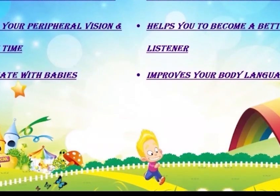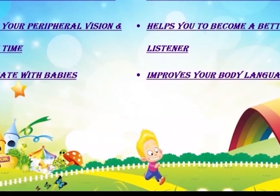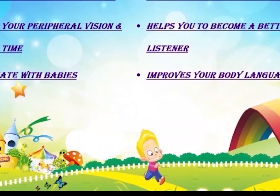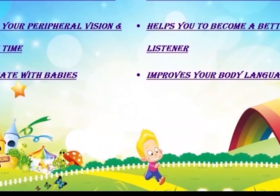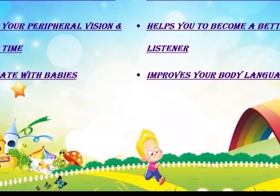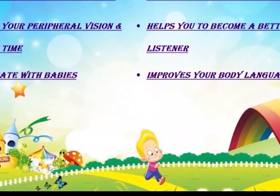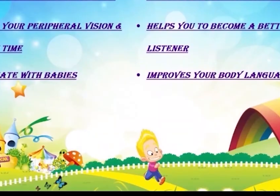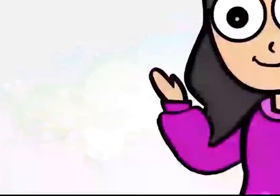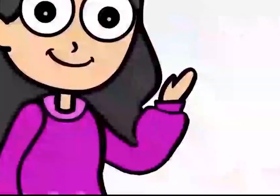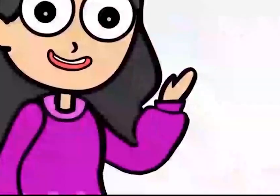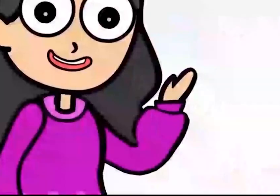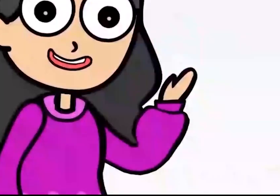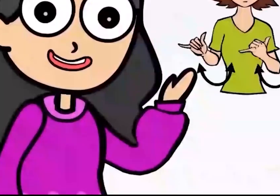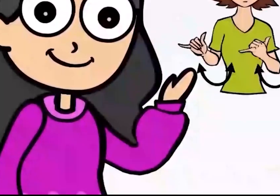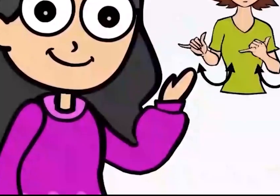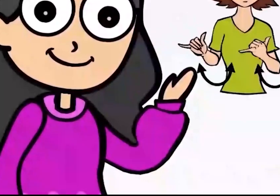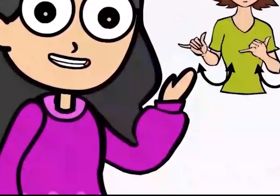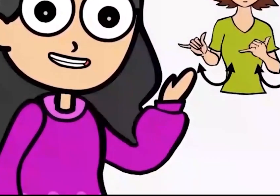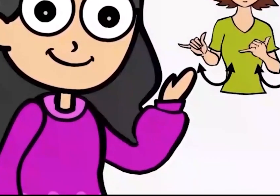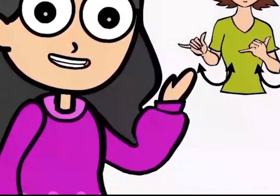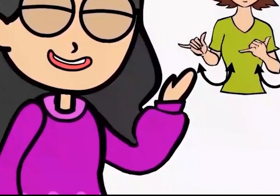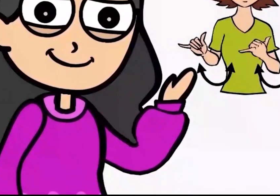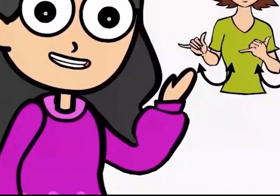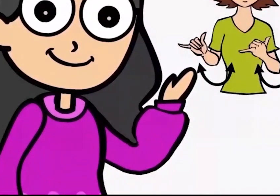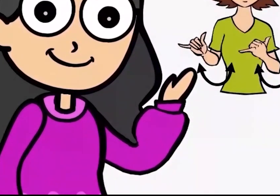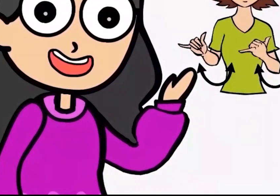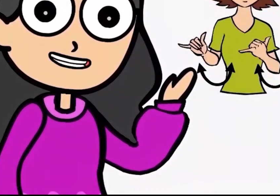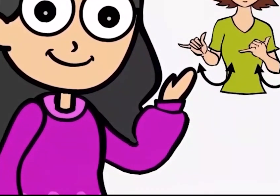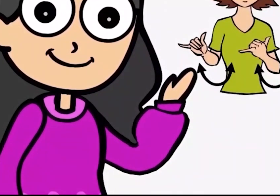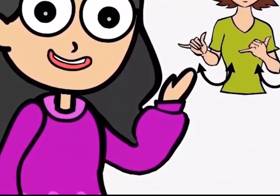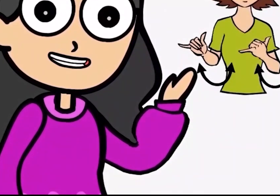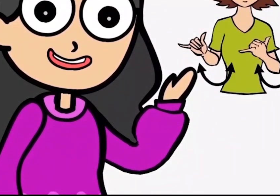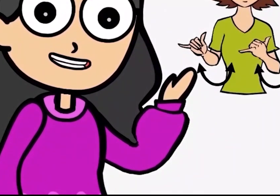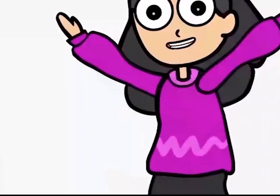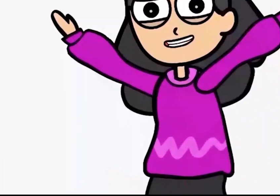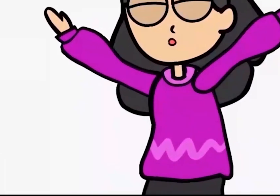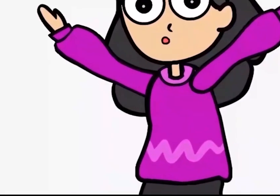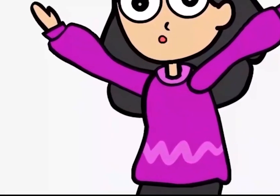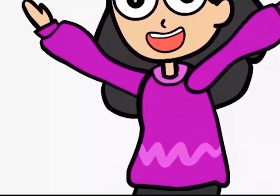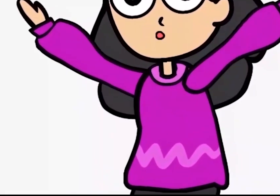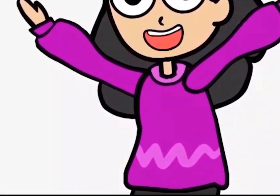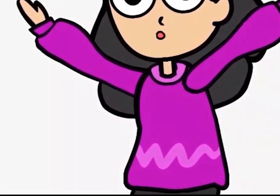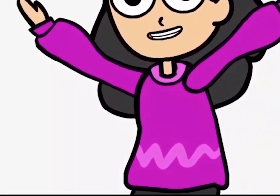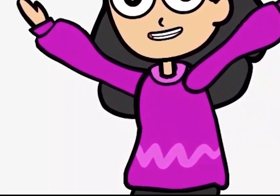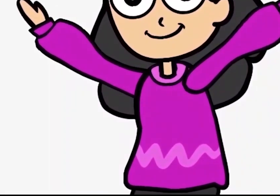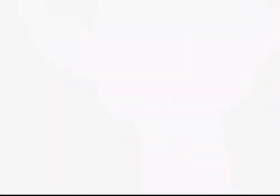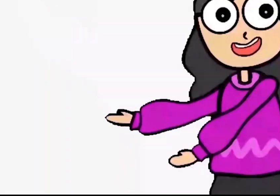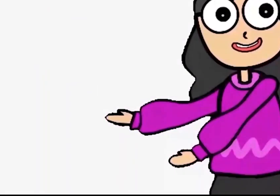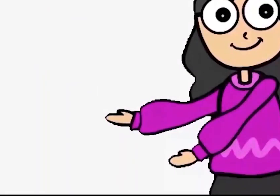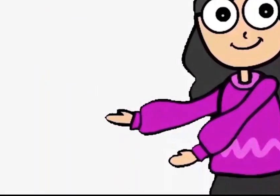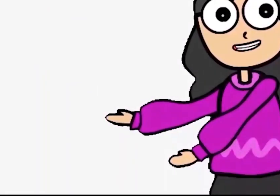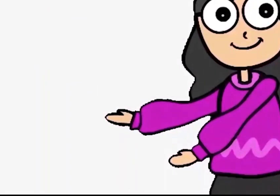this. Today we are going to learn song in sign language. Hooray! So come